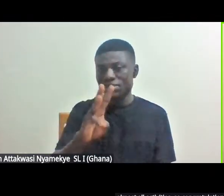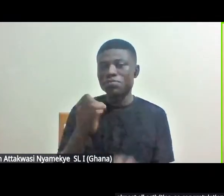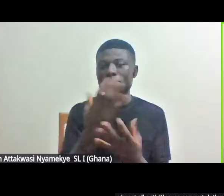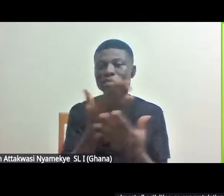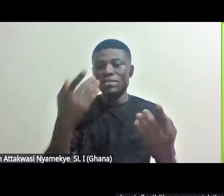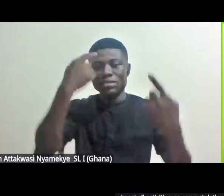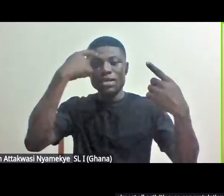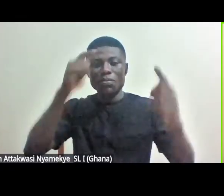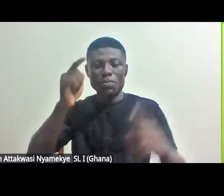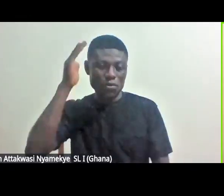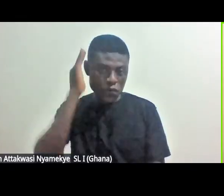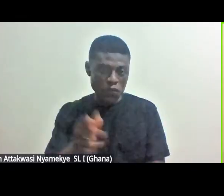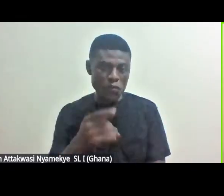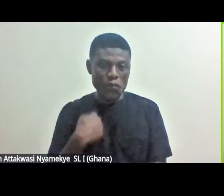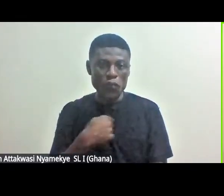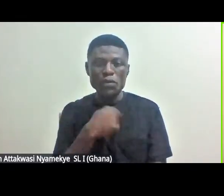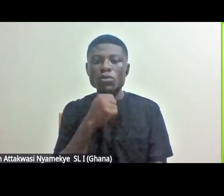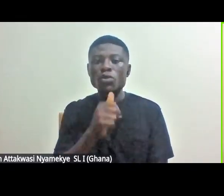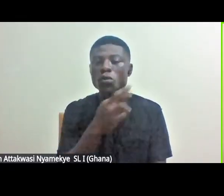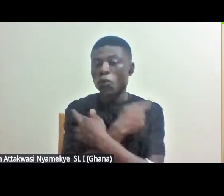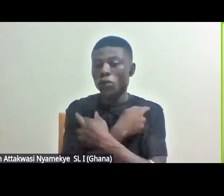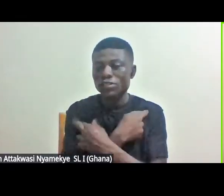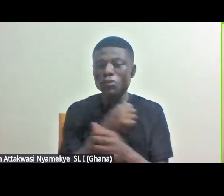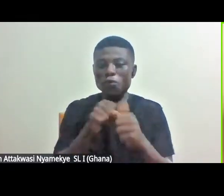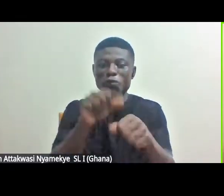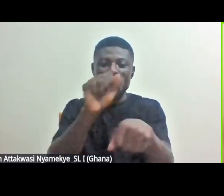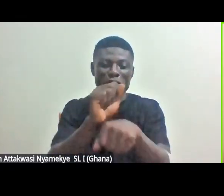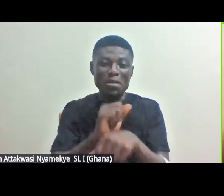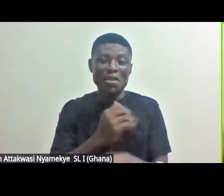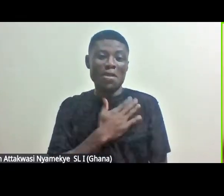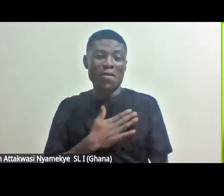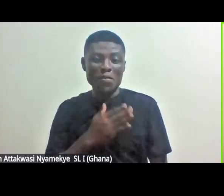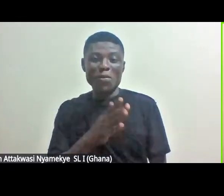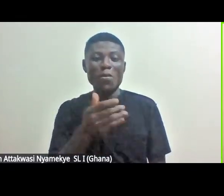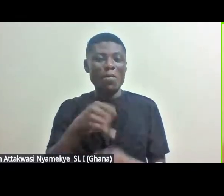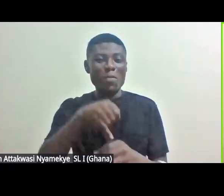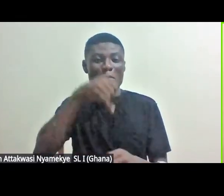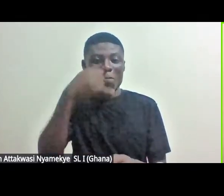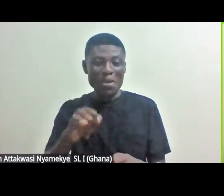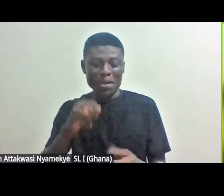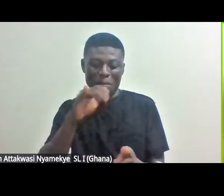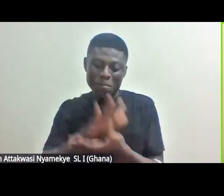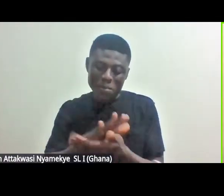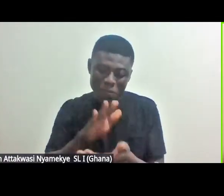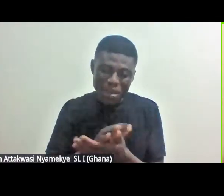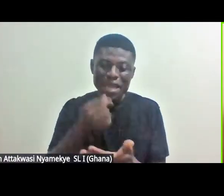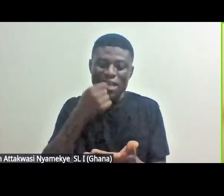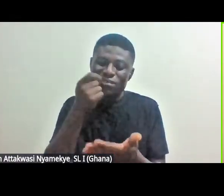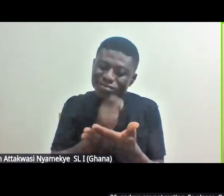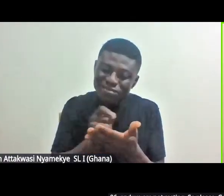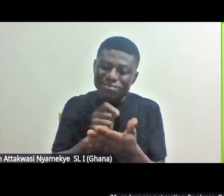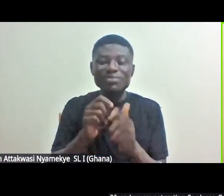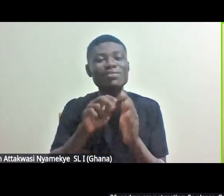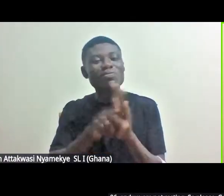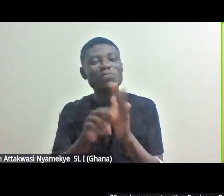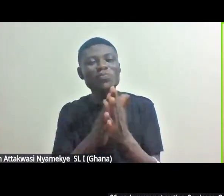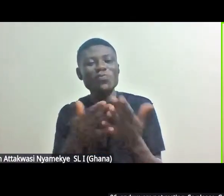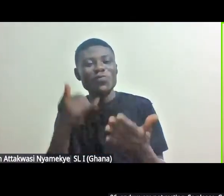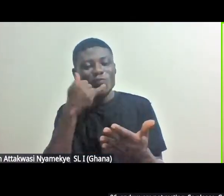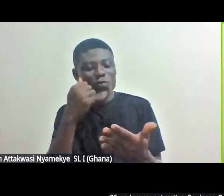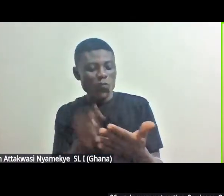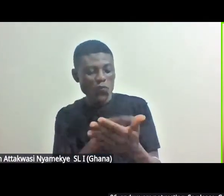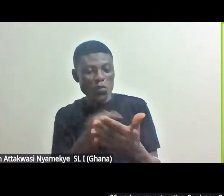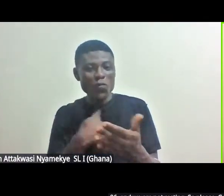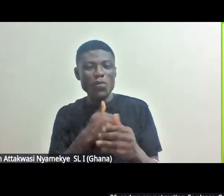2026 and we are not resting. So please get your pen, get your pencils, get your notepad, and let's focus on today's